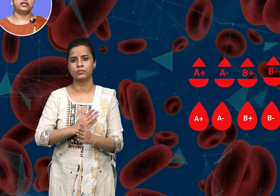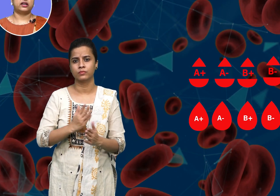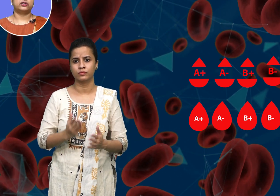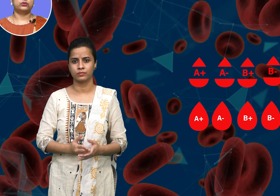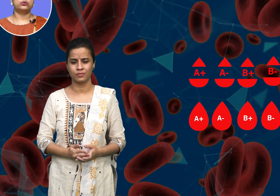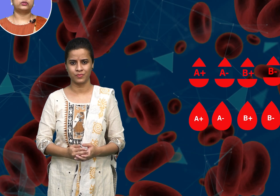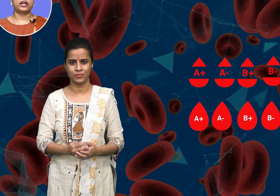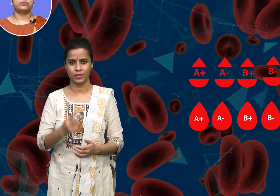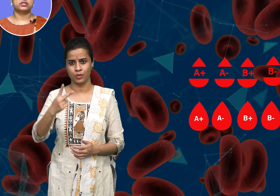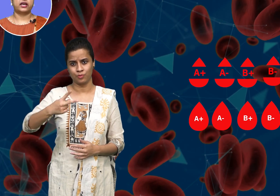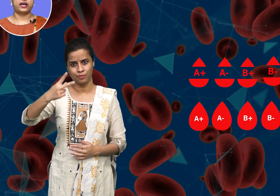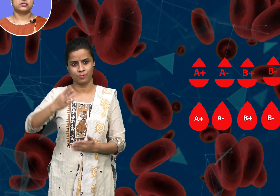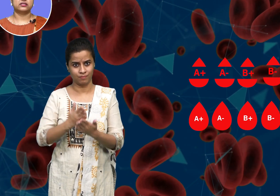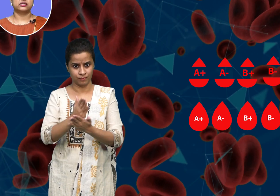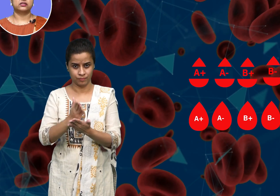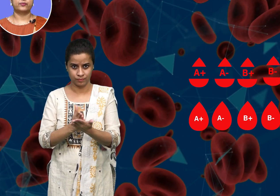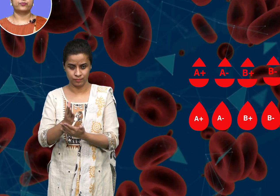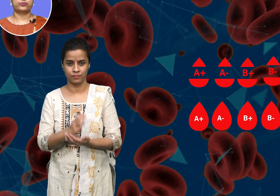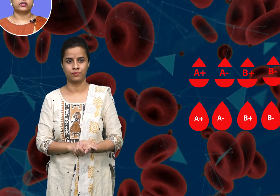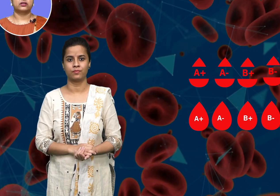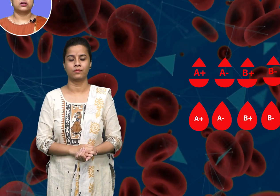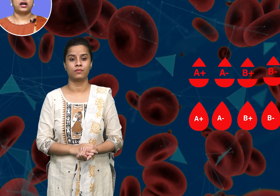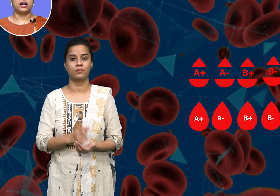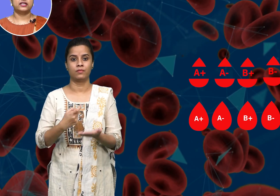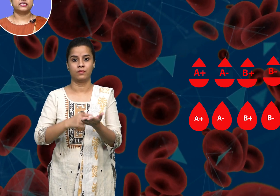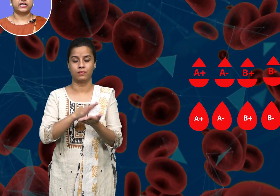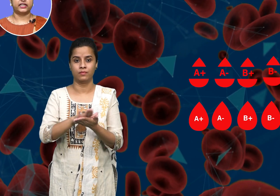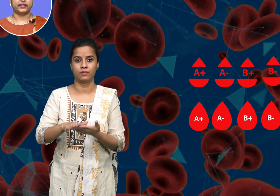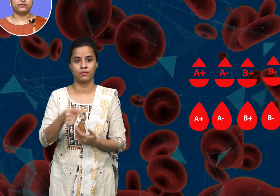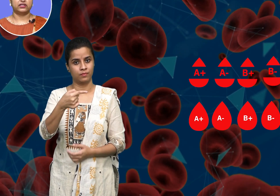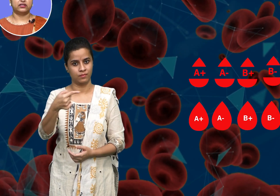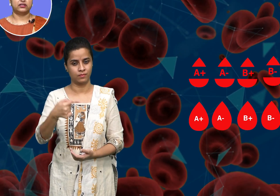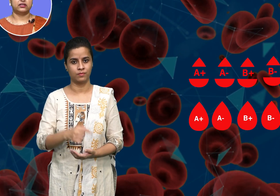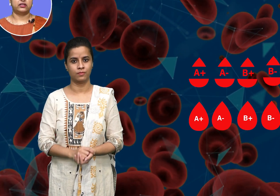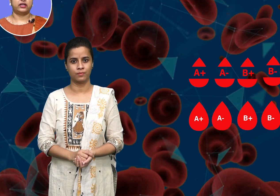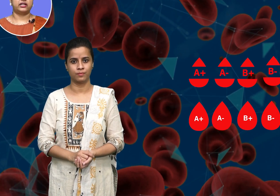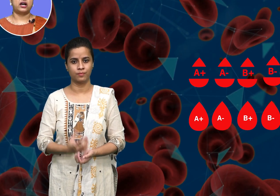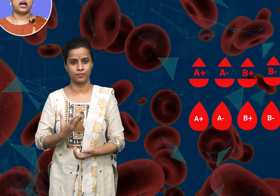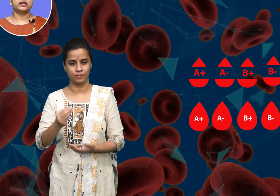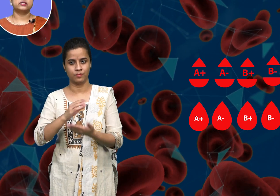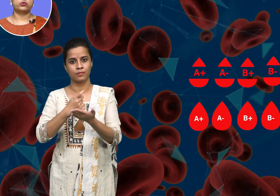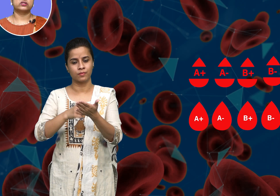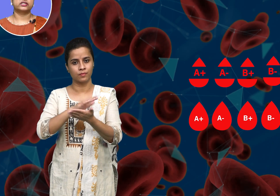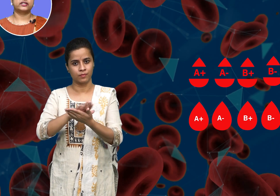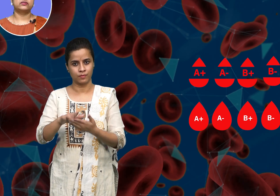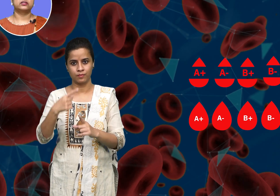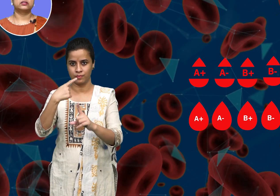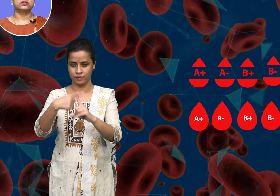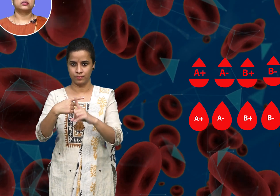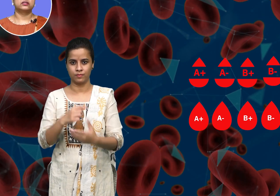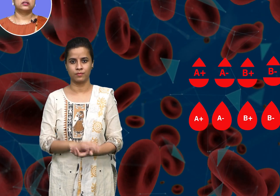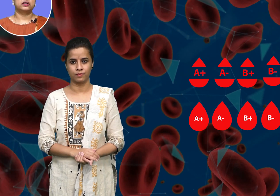Besides, there are two types as Rh negative and Rh